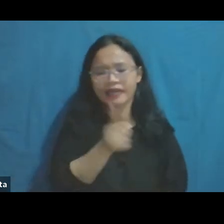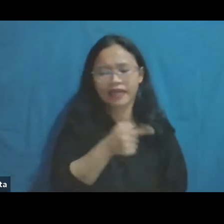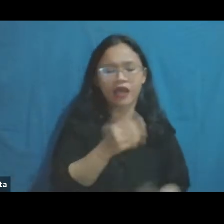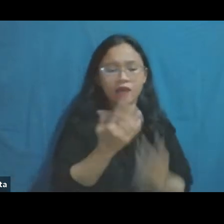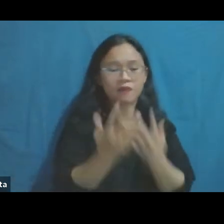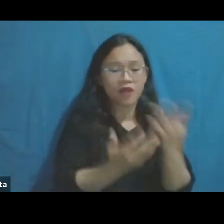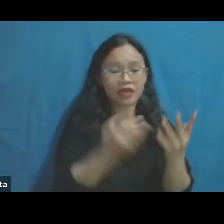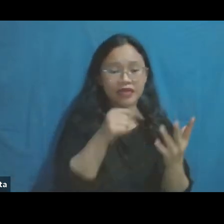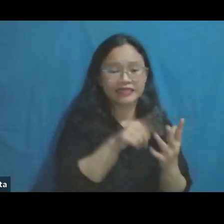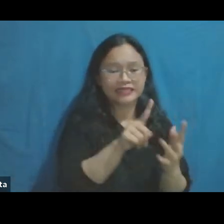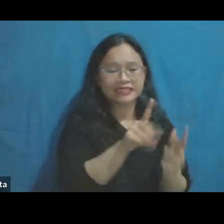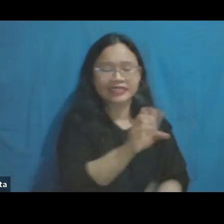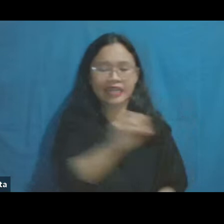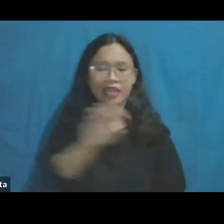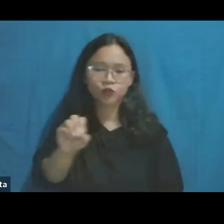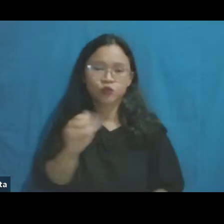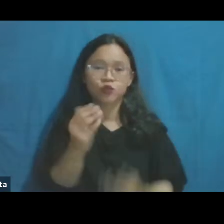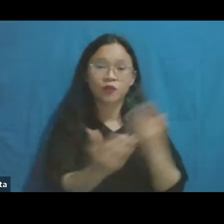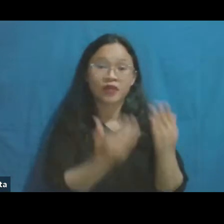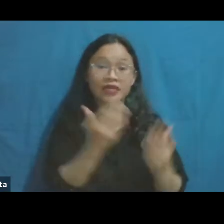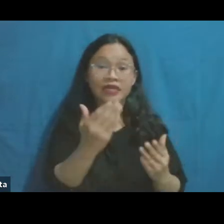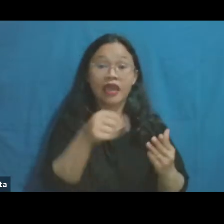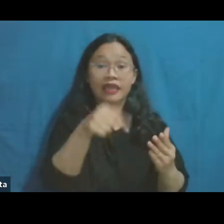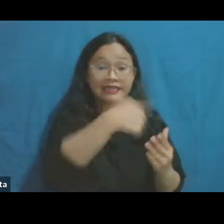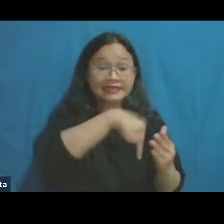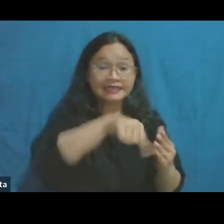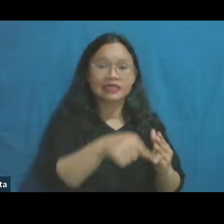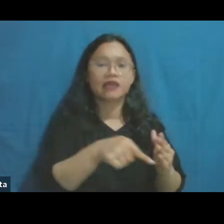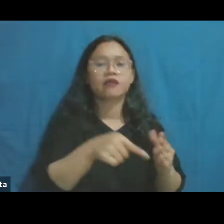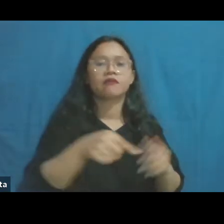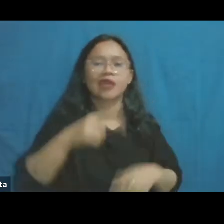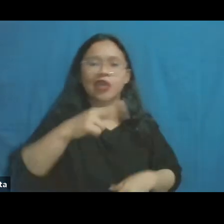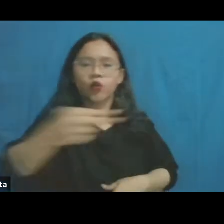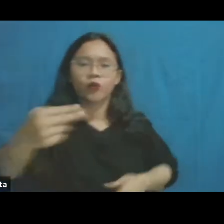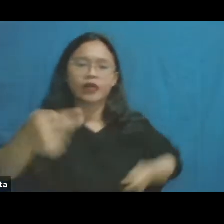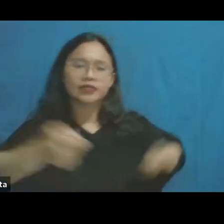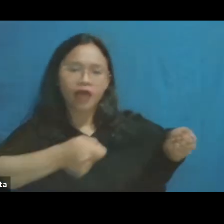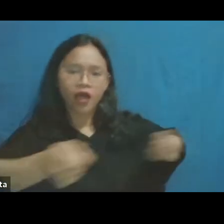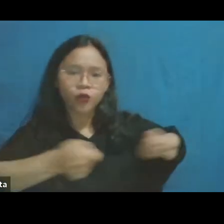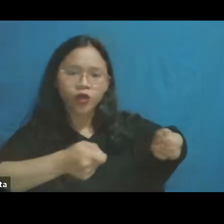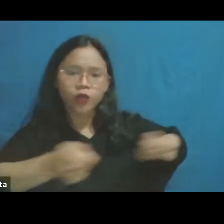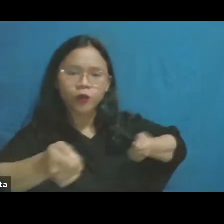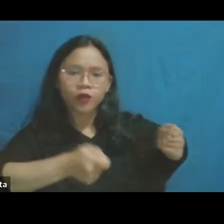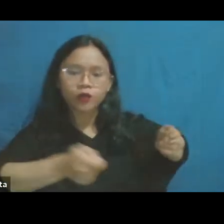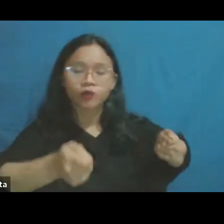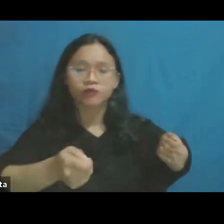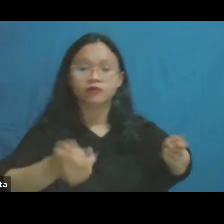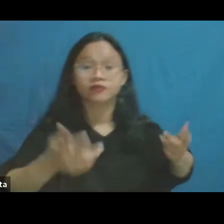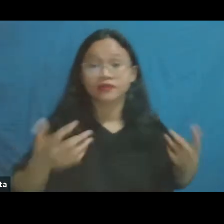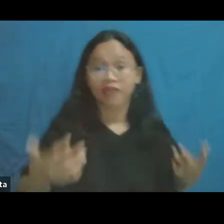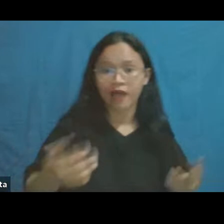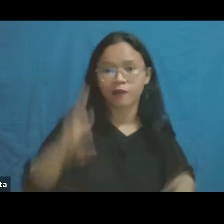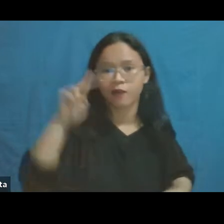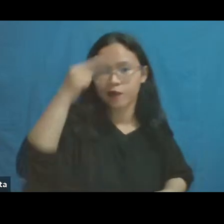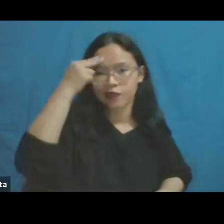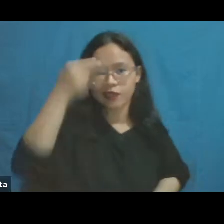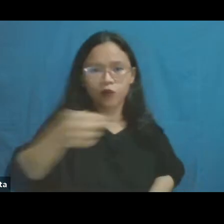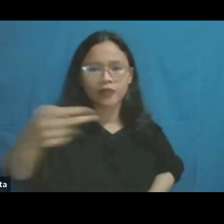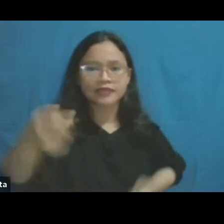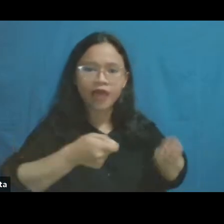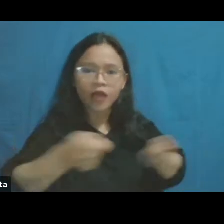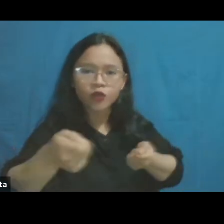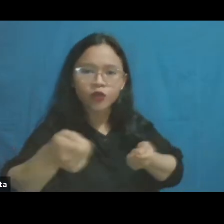controlled by Indonesia, so Indonesian government. So the government tried to create